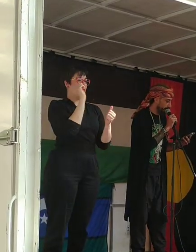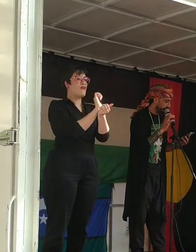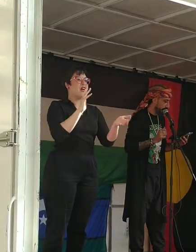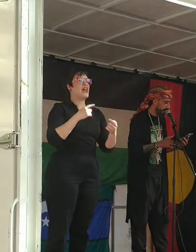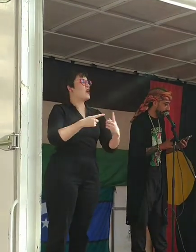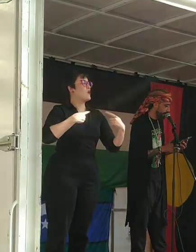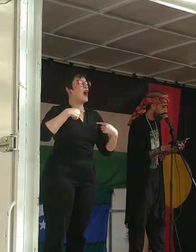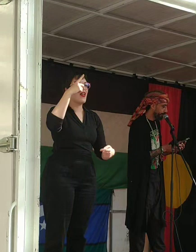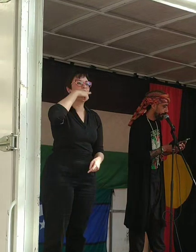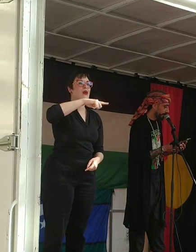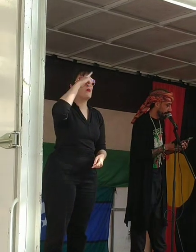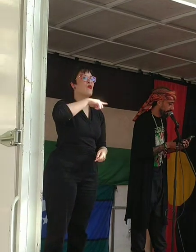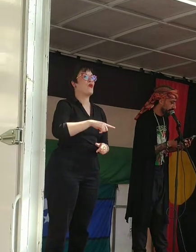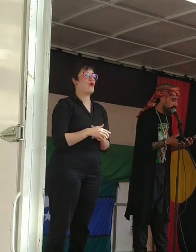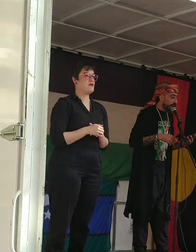Palestine will be free.